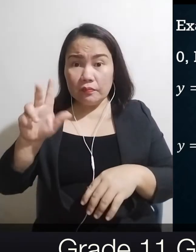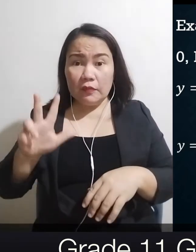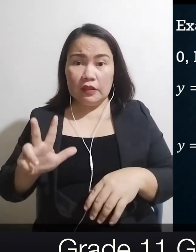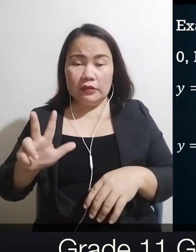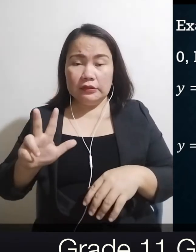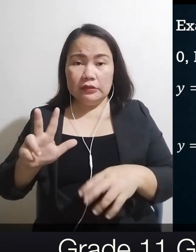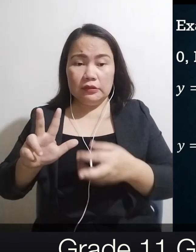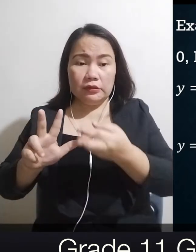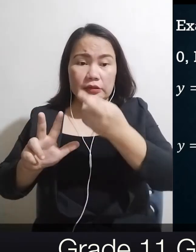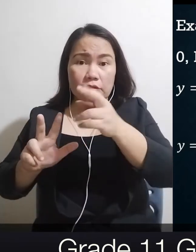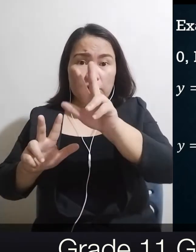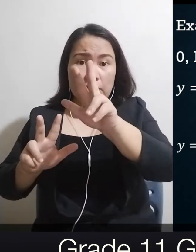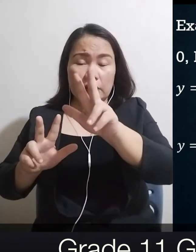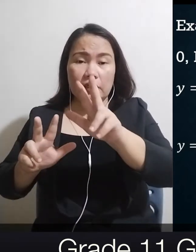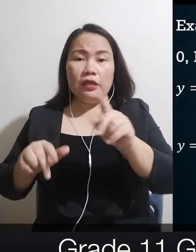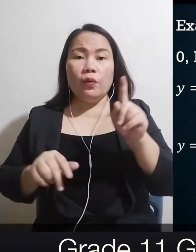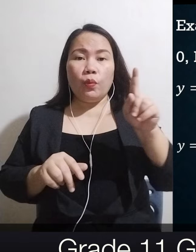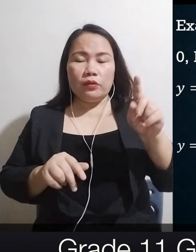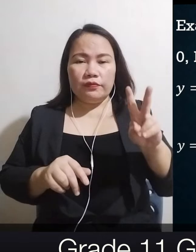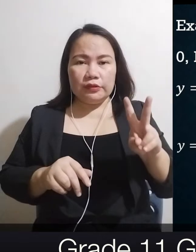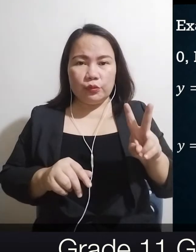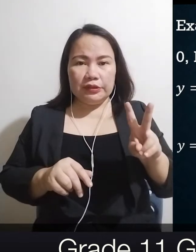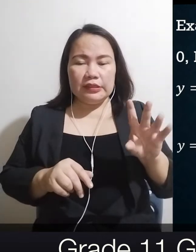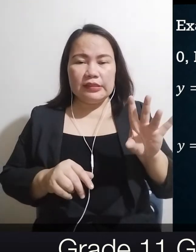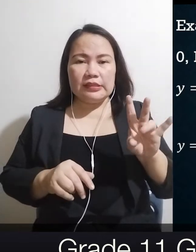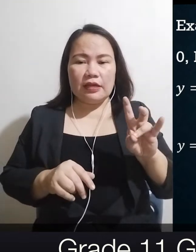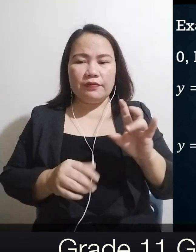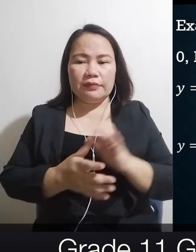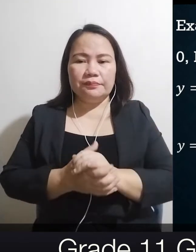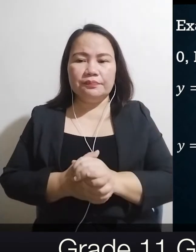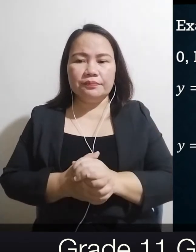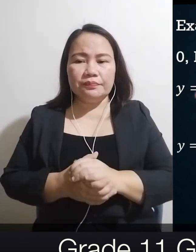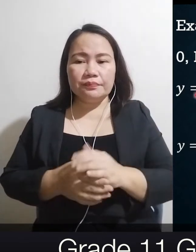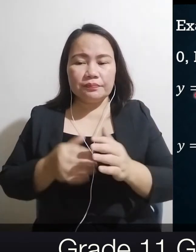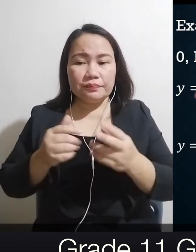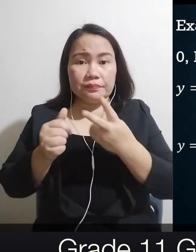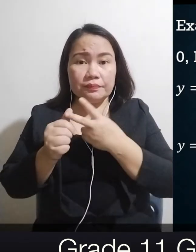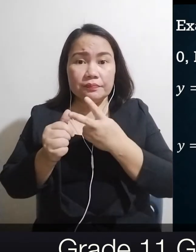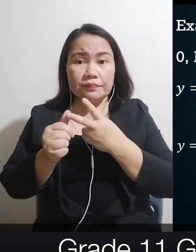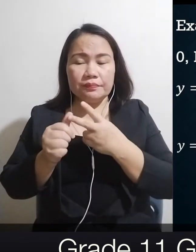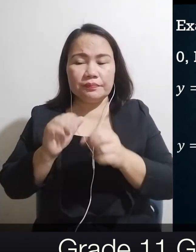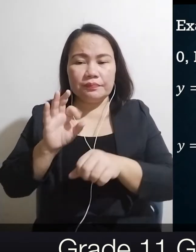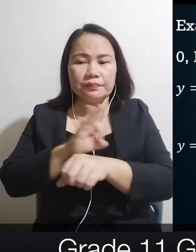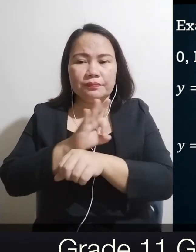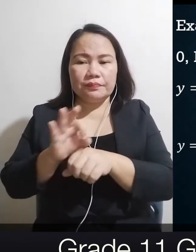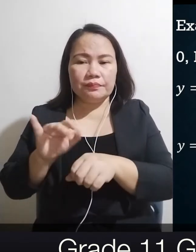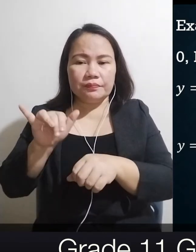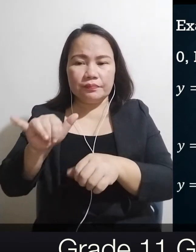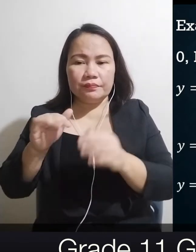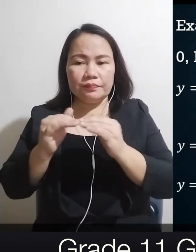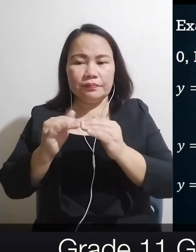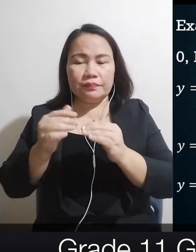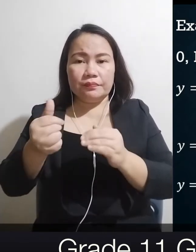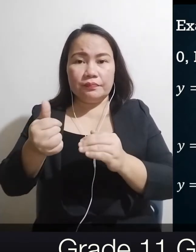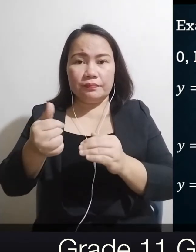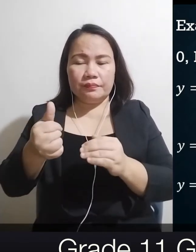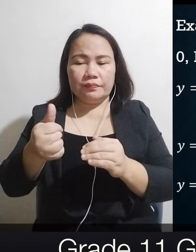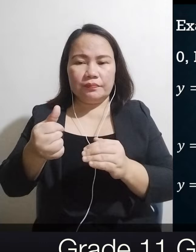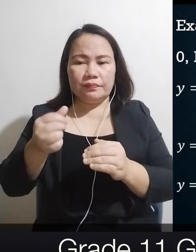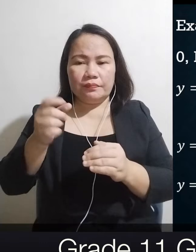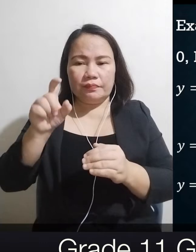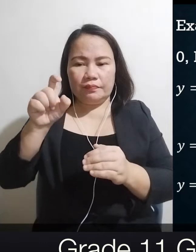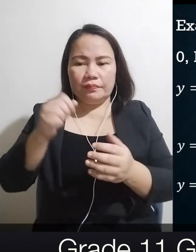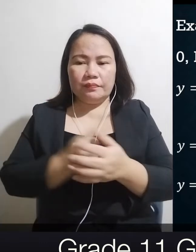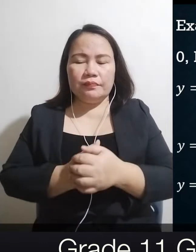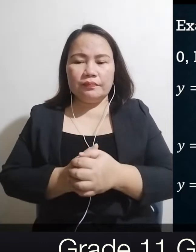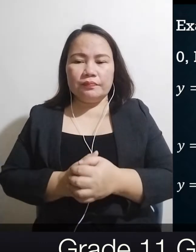1 over 27. So the second function that we have is y is equal to 10 raised to x. So